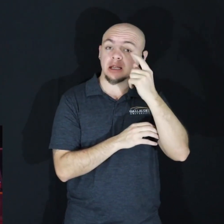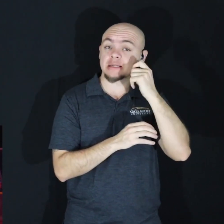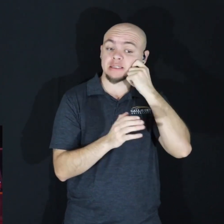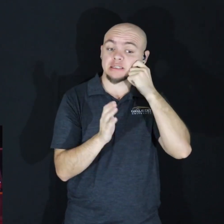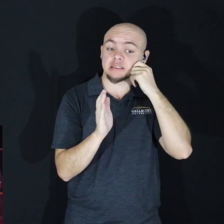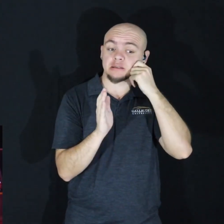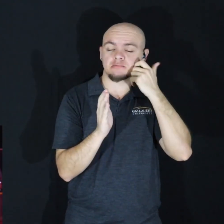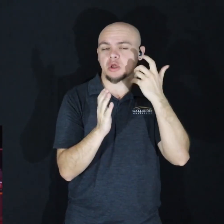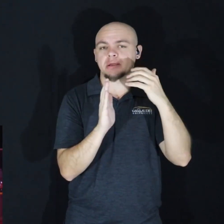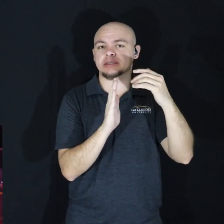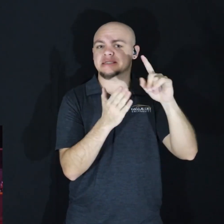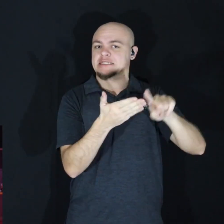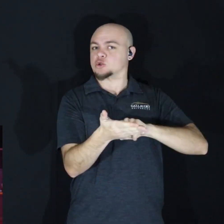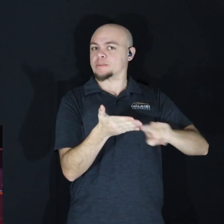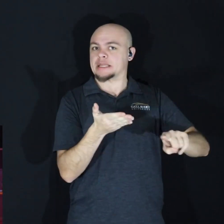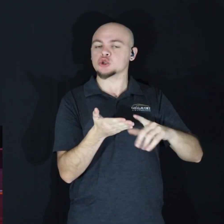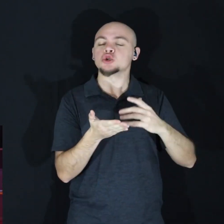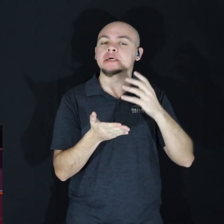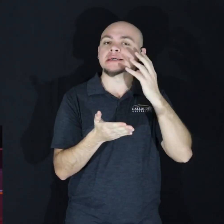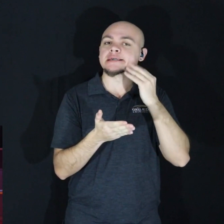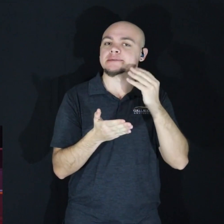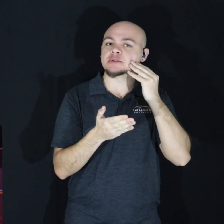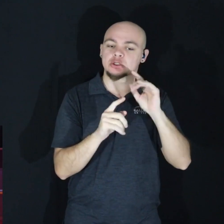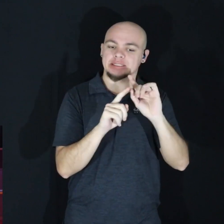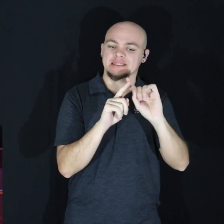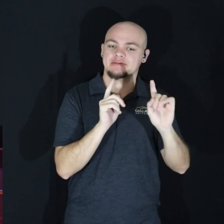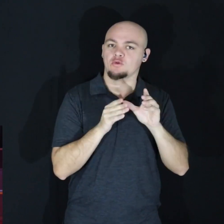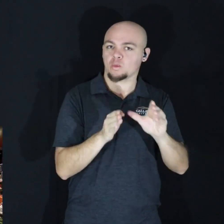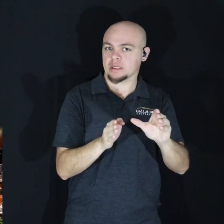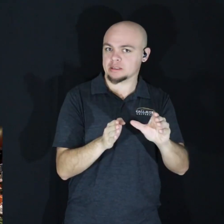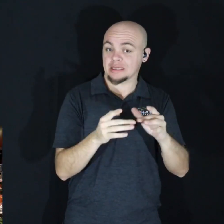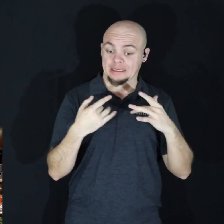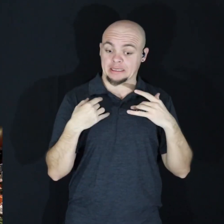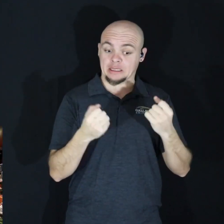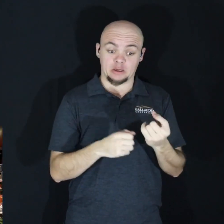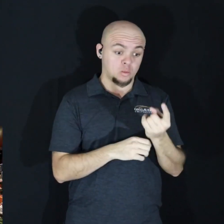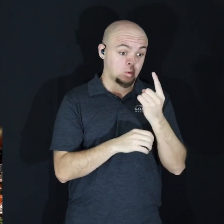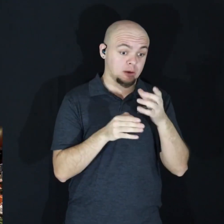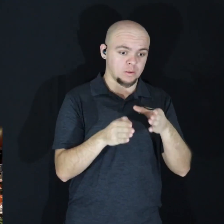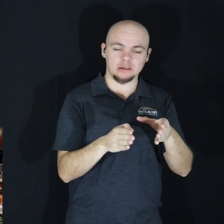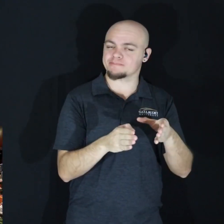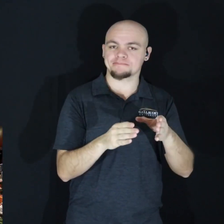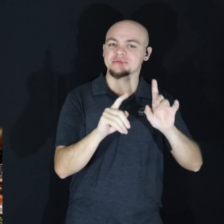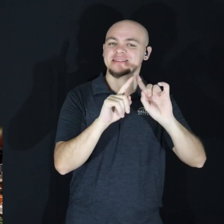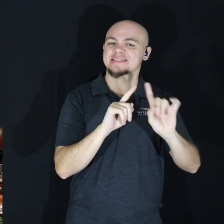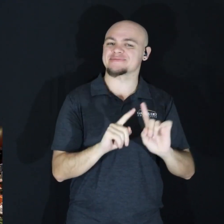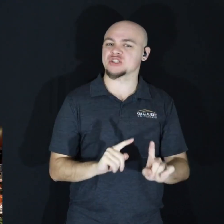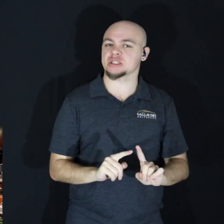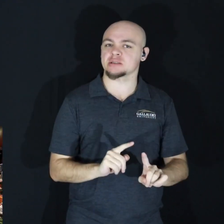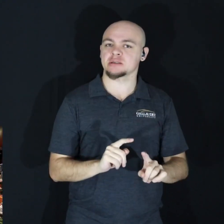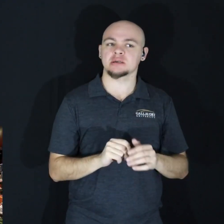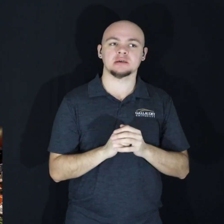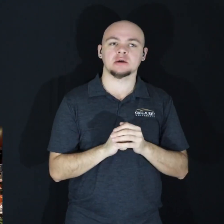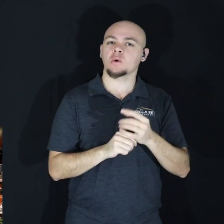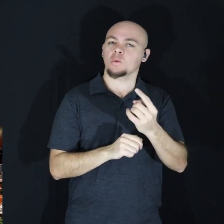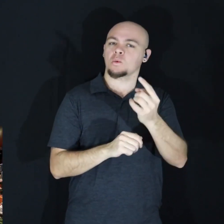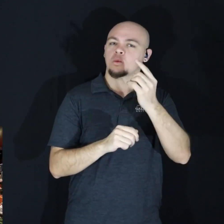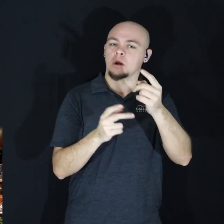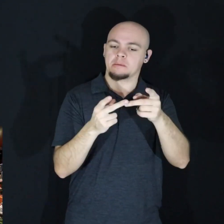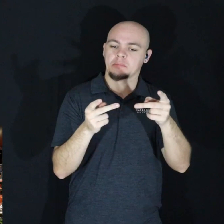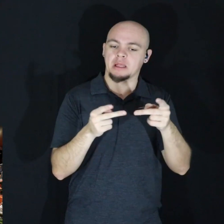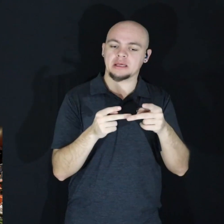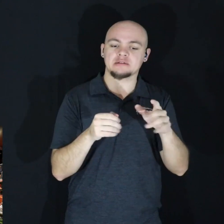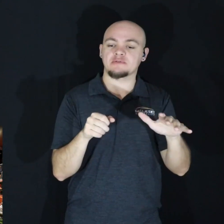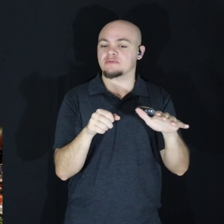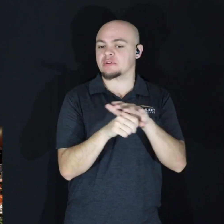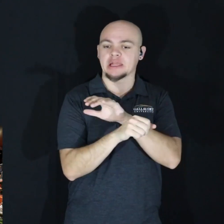So obviously, we'll need healing in more than one way. No space will ever be truly safe.